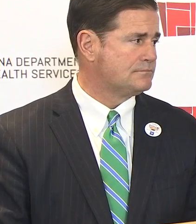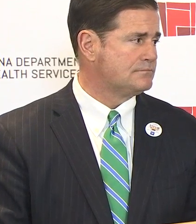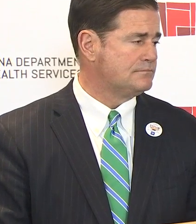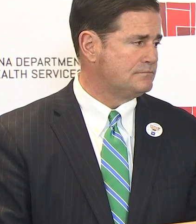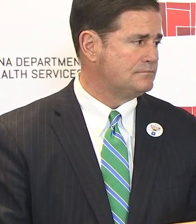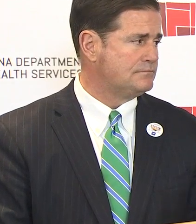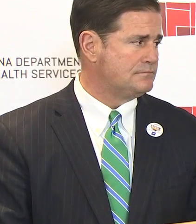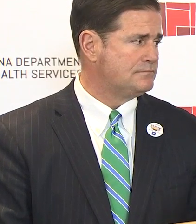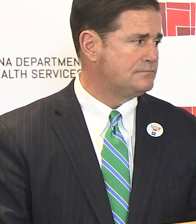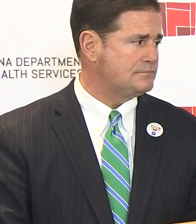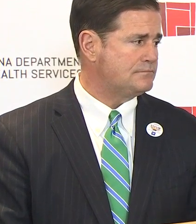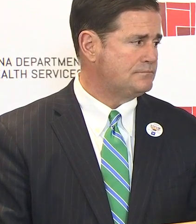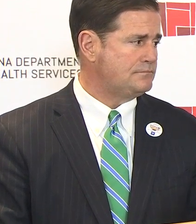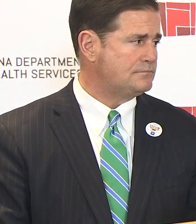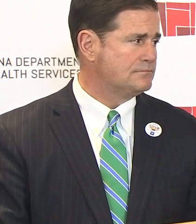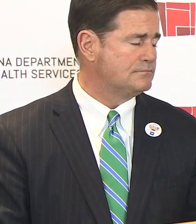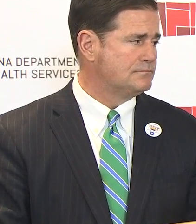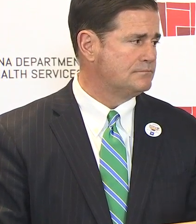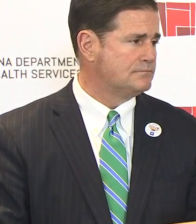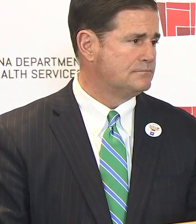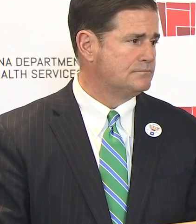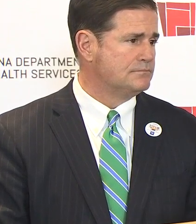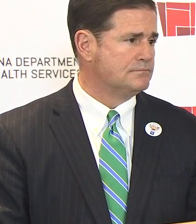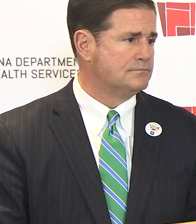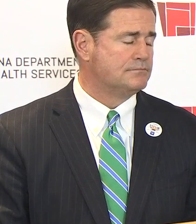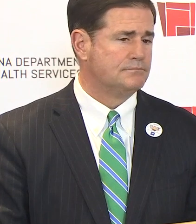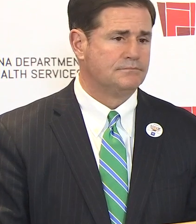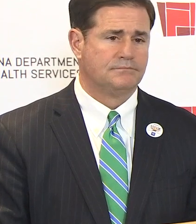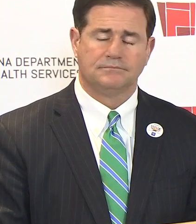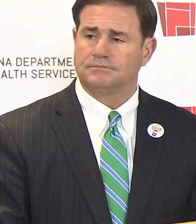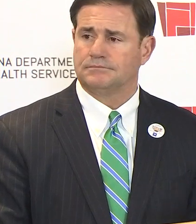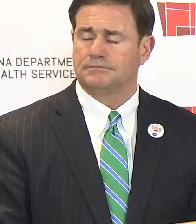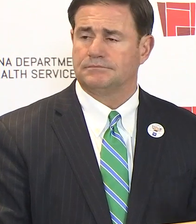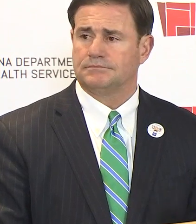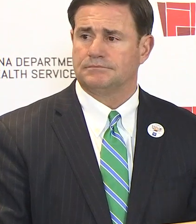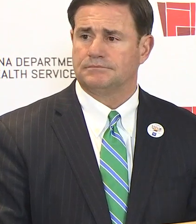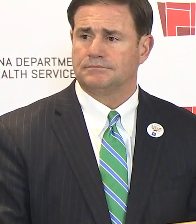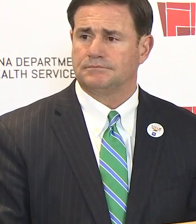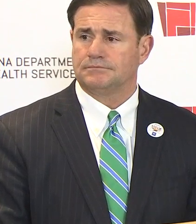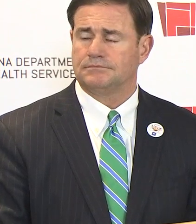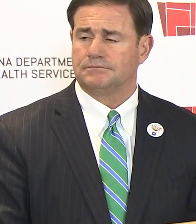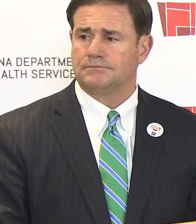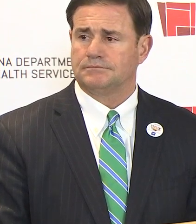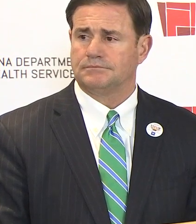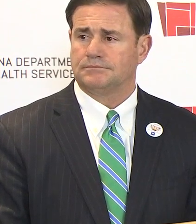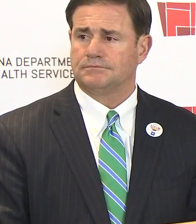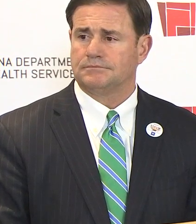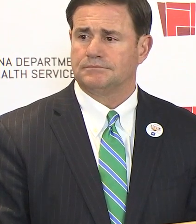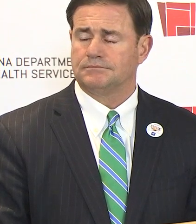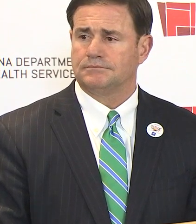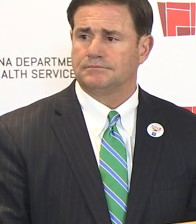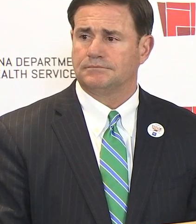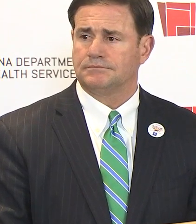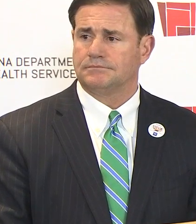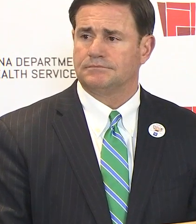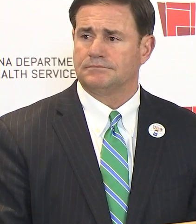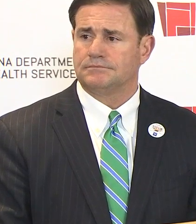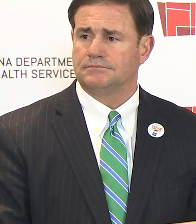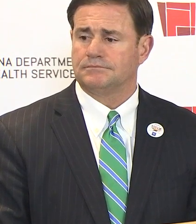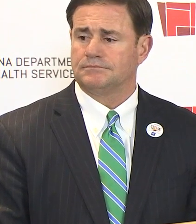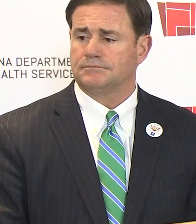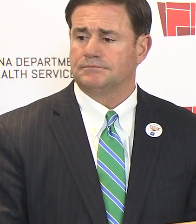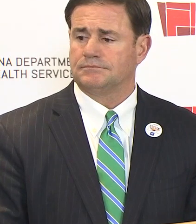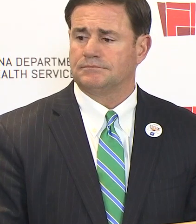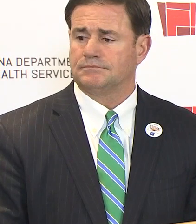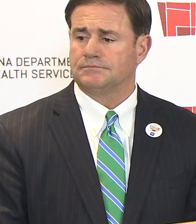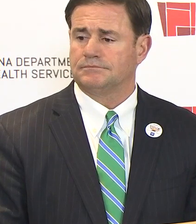sure that they are very careful to take those precautions around that loved one. Just a quick follow-up, because it came